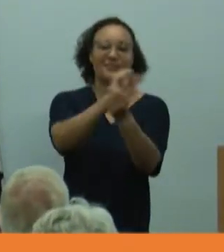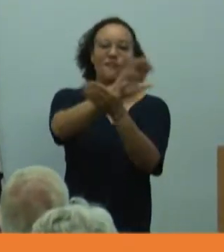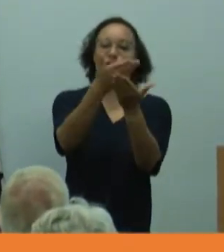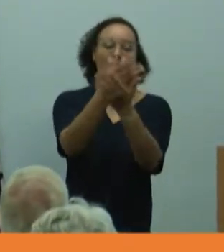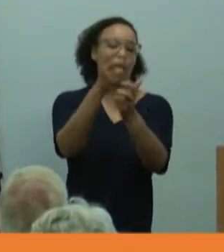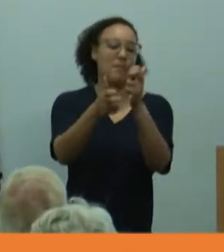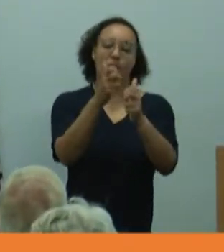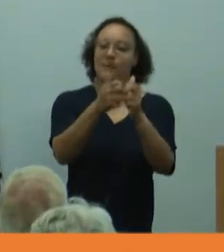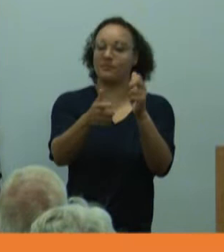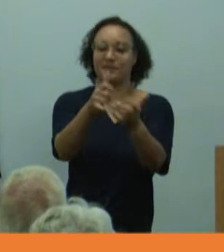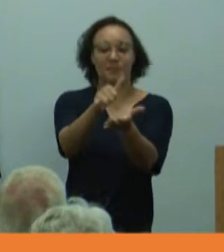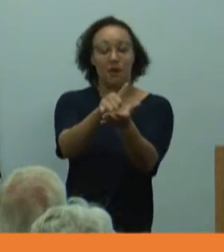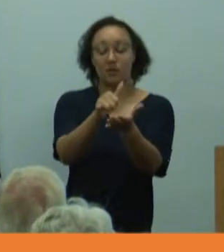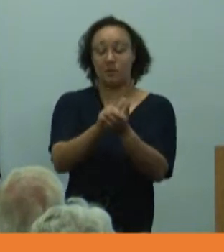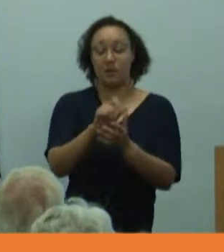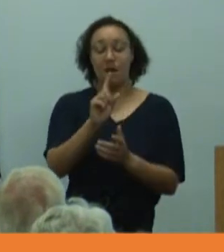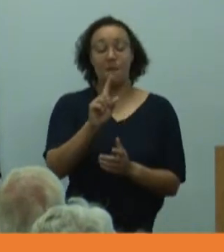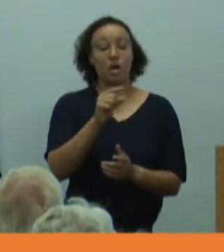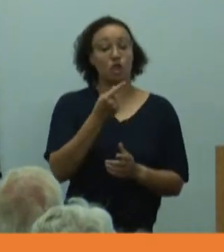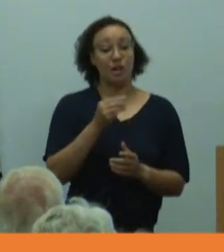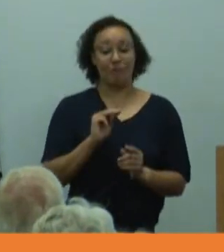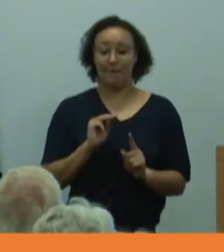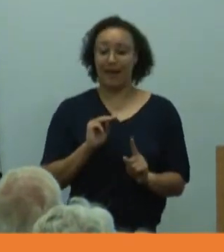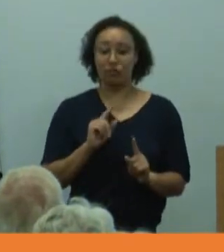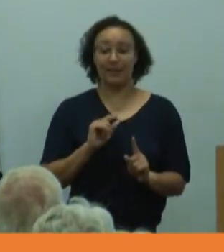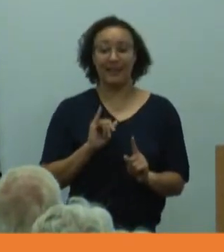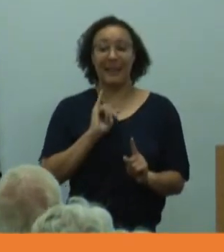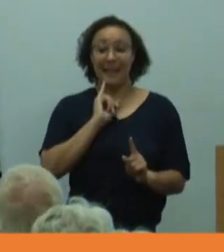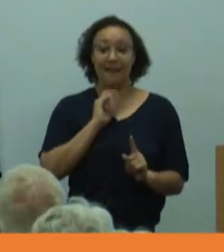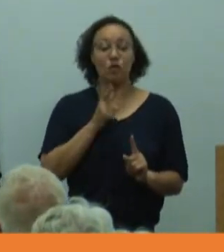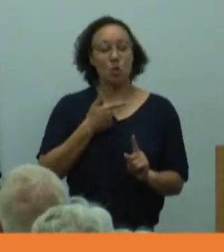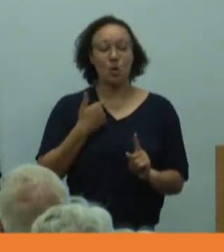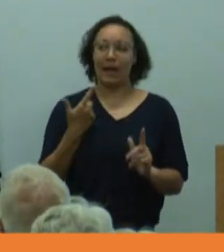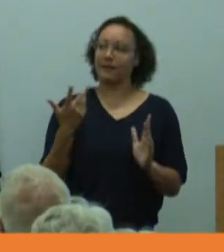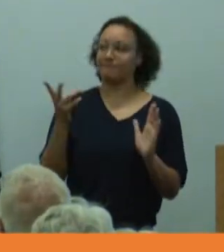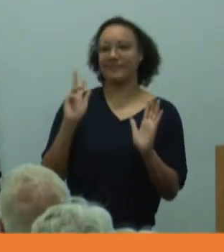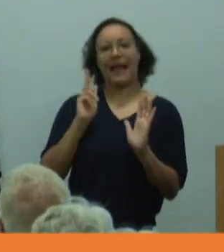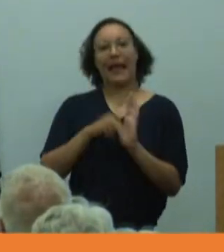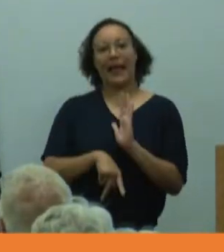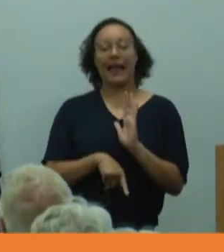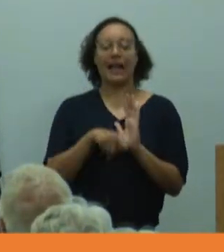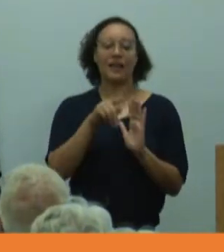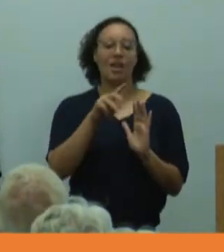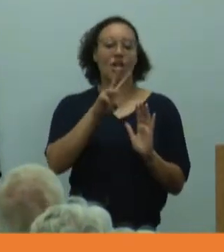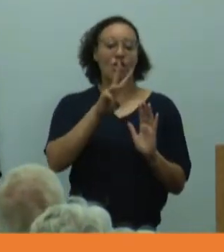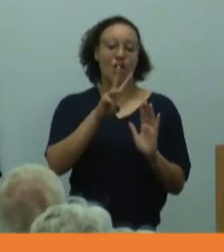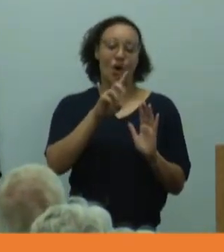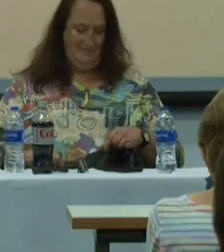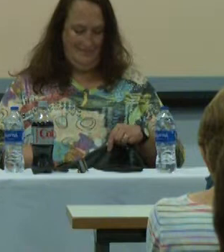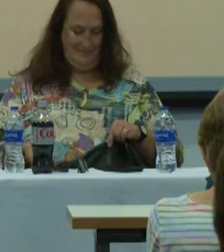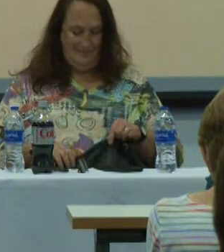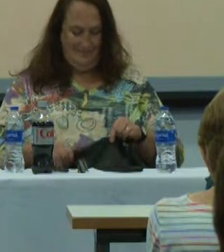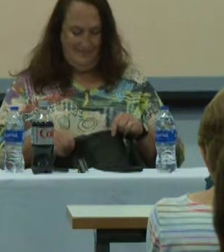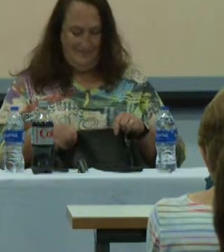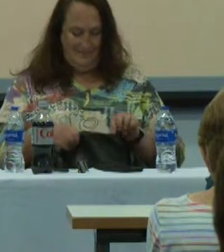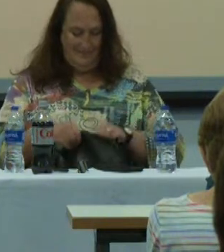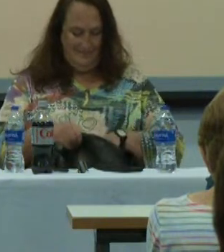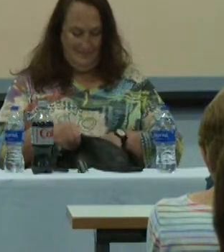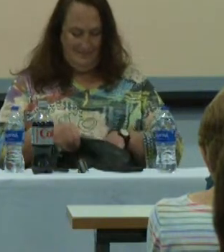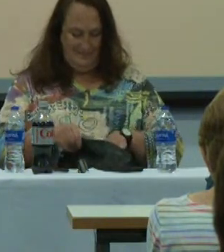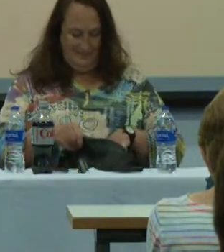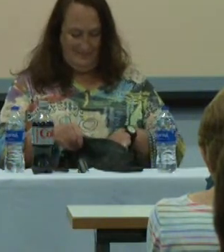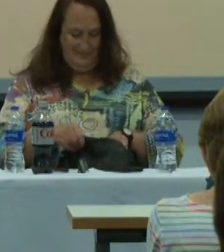believe if you can kill the gerrymandering werewolf with a silver bullet, it would make